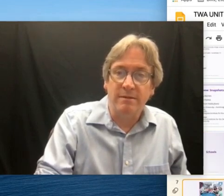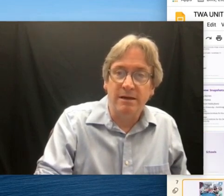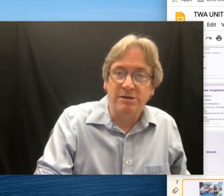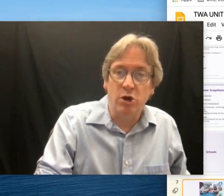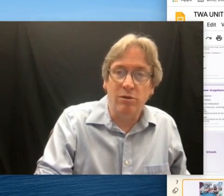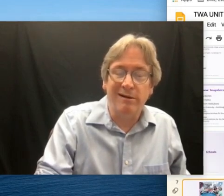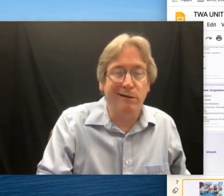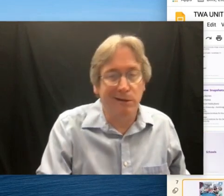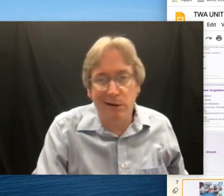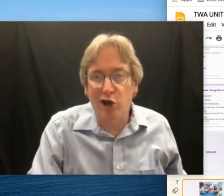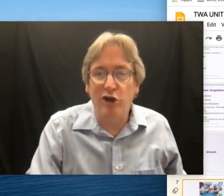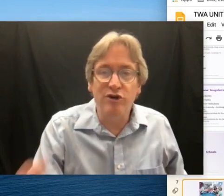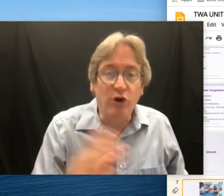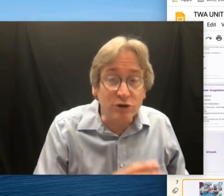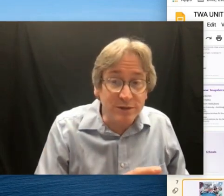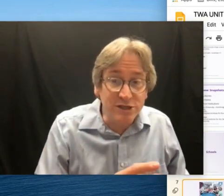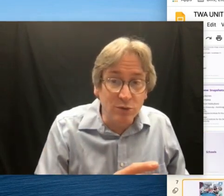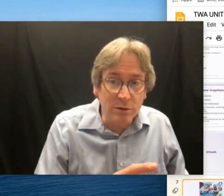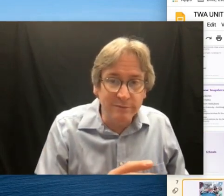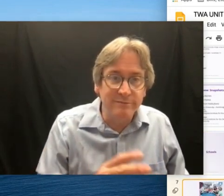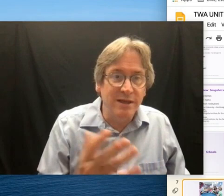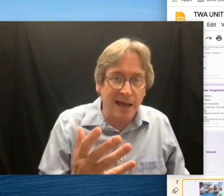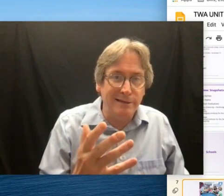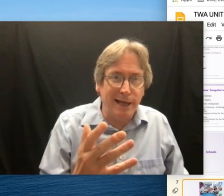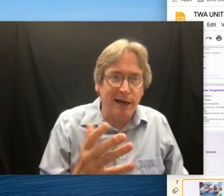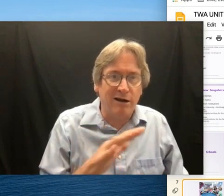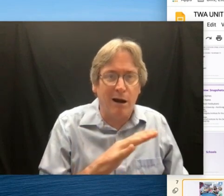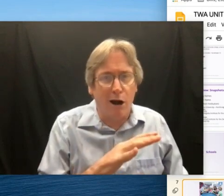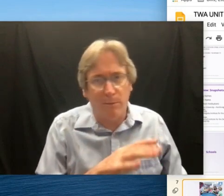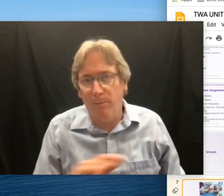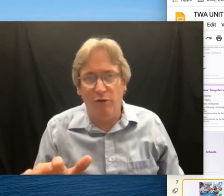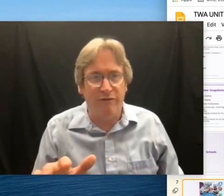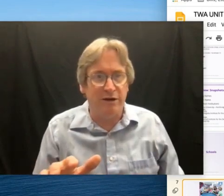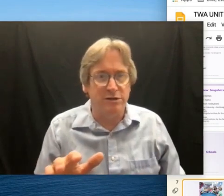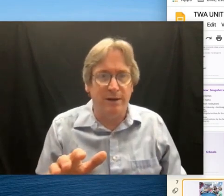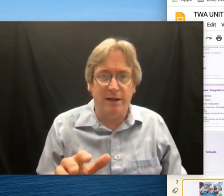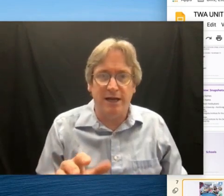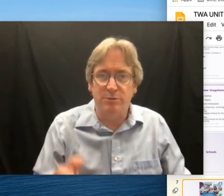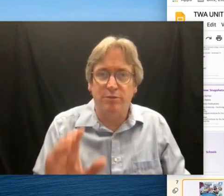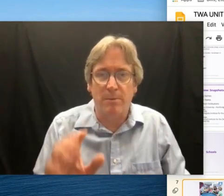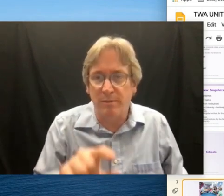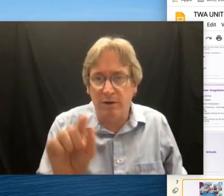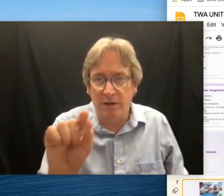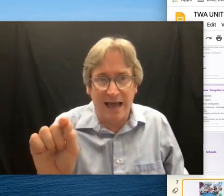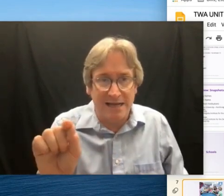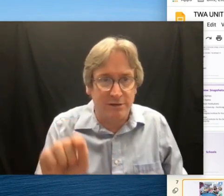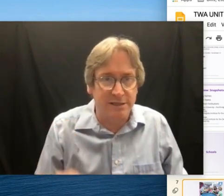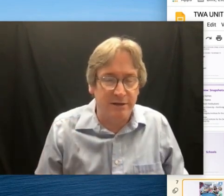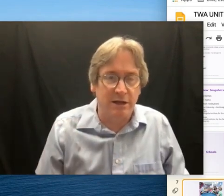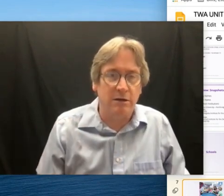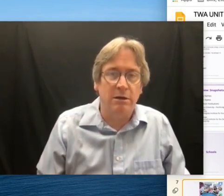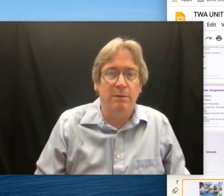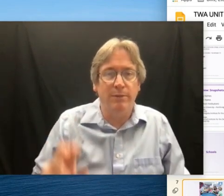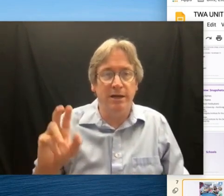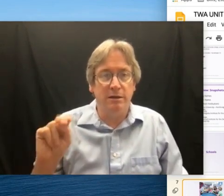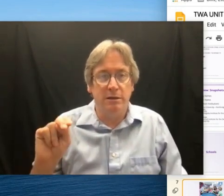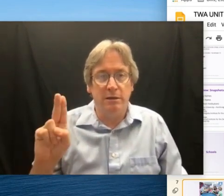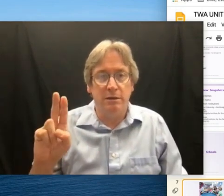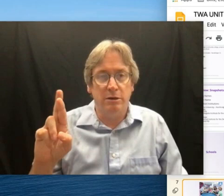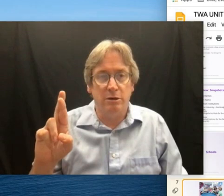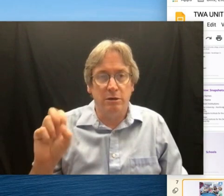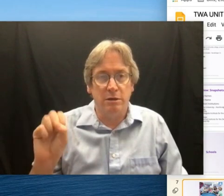Okay, so nursery school and daycare are both fingerspelled. I should probably put a little asterisk in there,